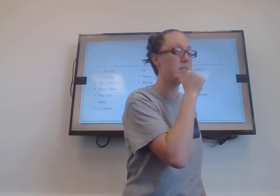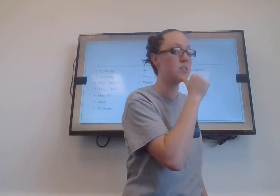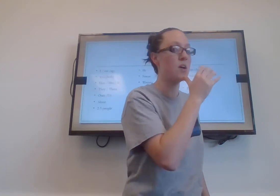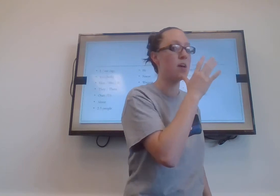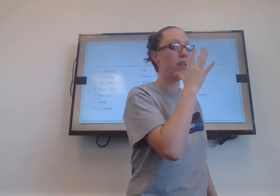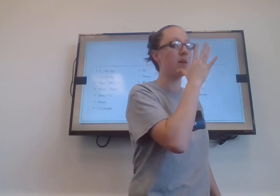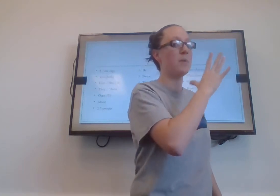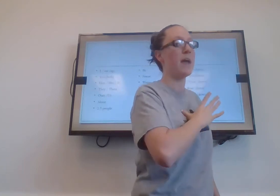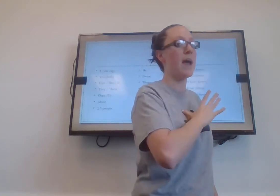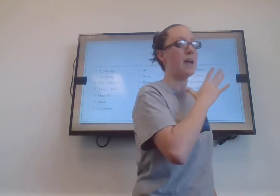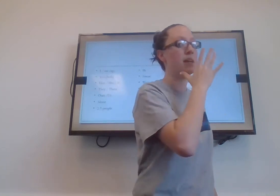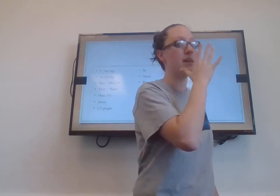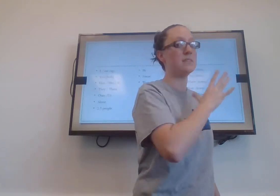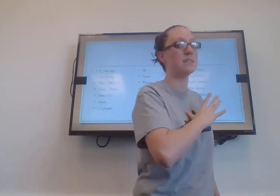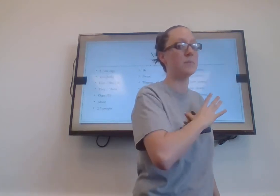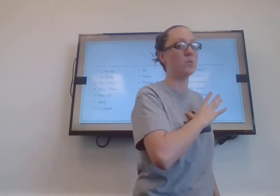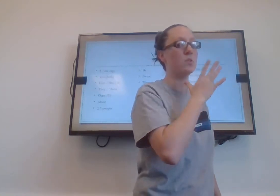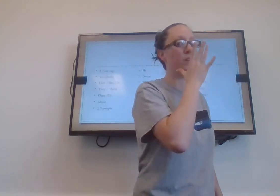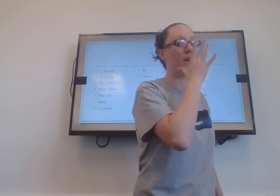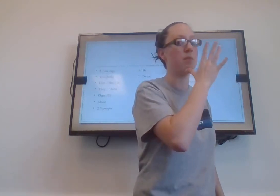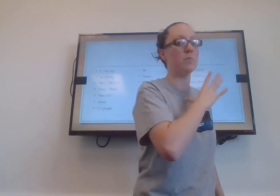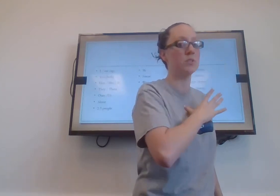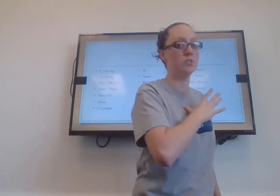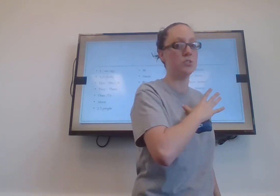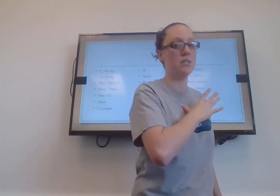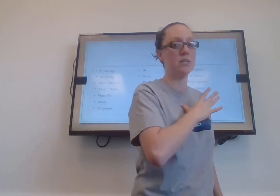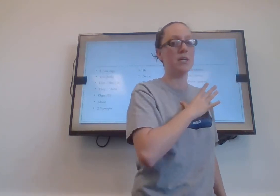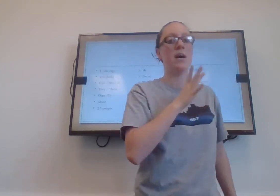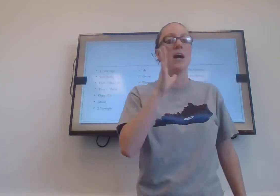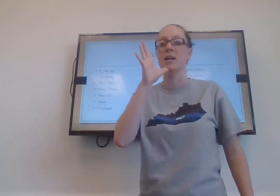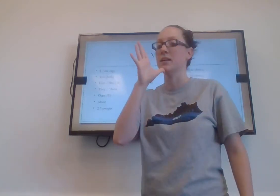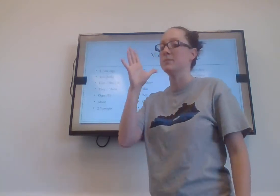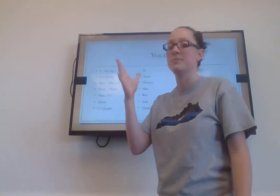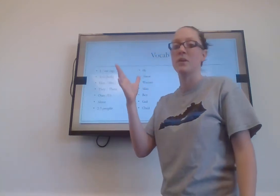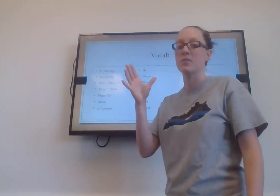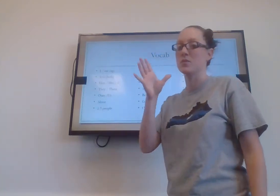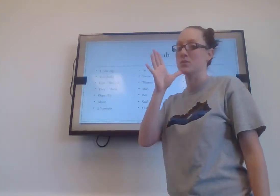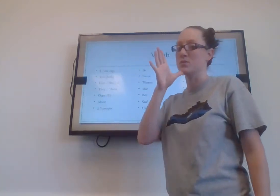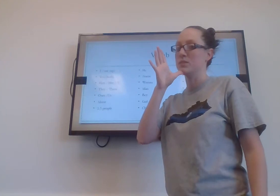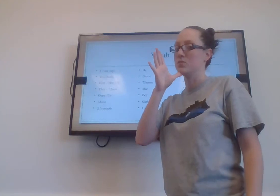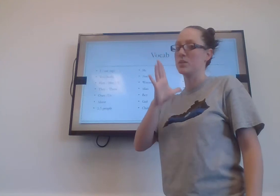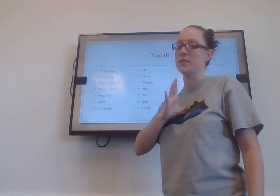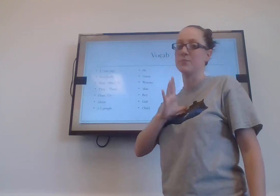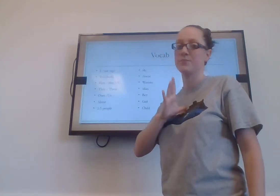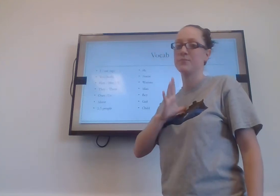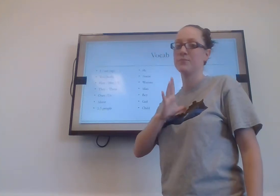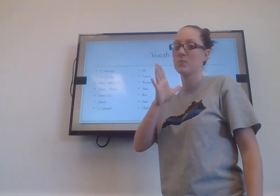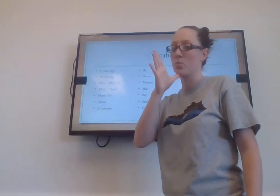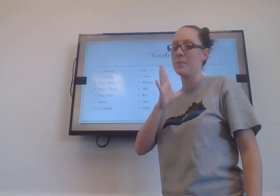So they might add in some girl and kind of brush your cheek. I've always learned it straight down.